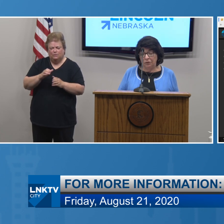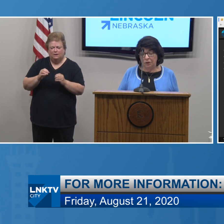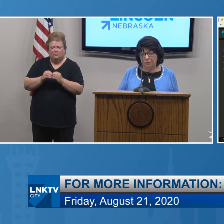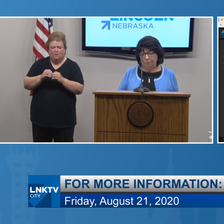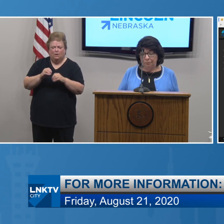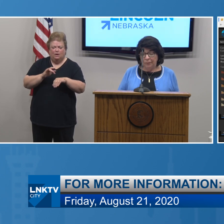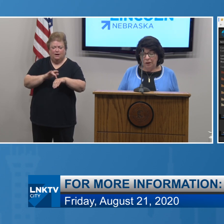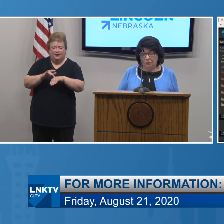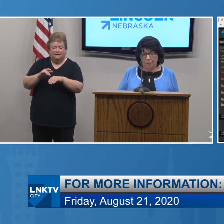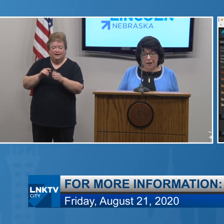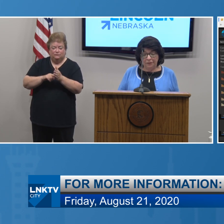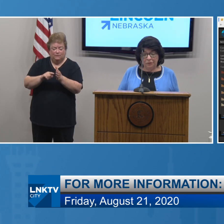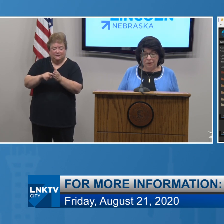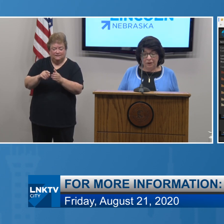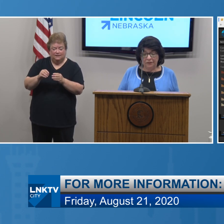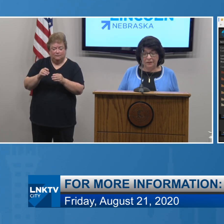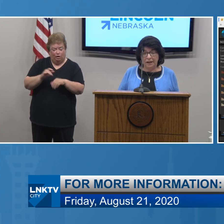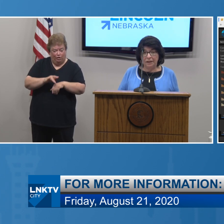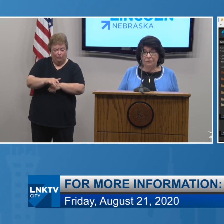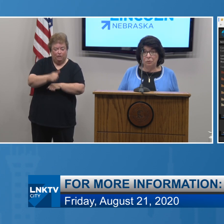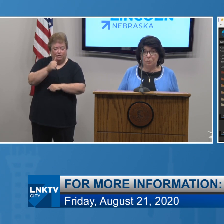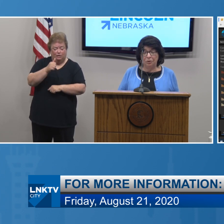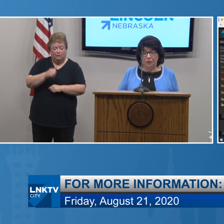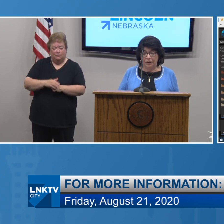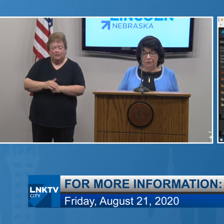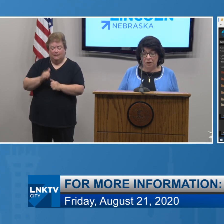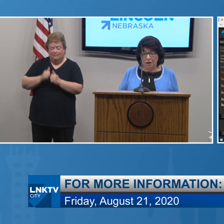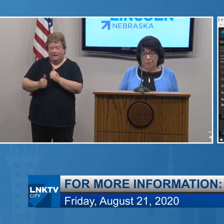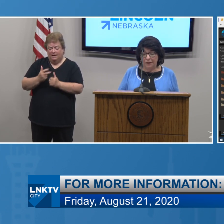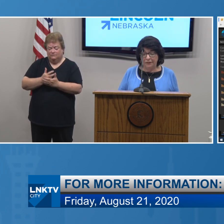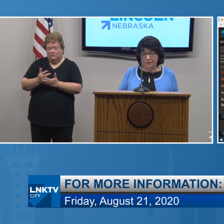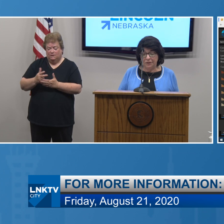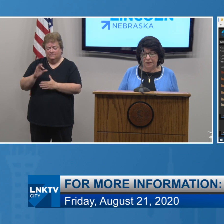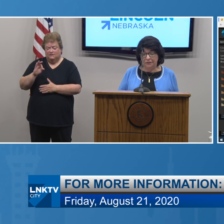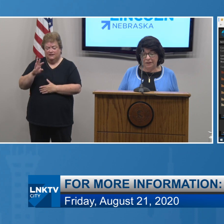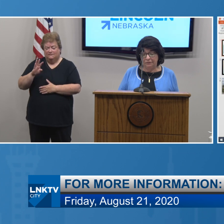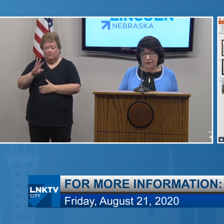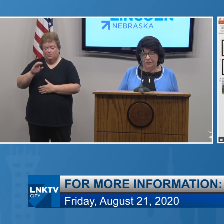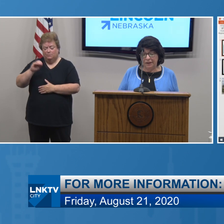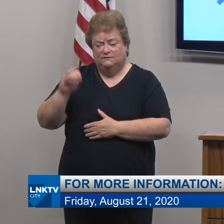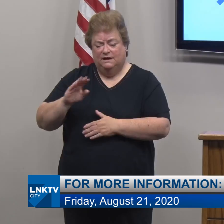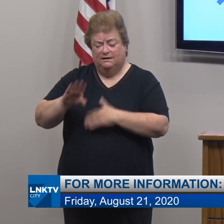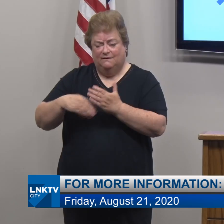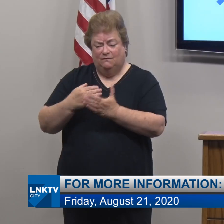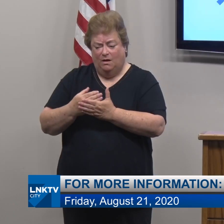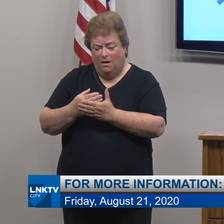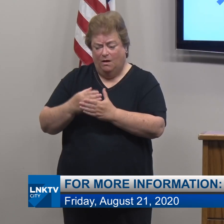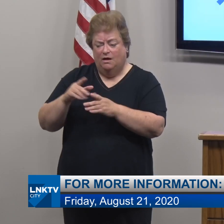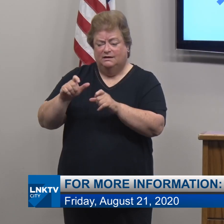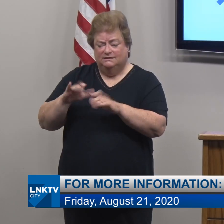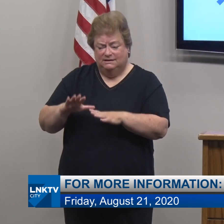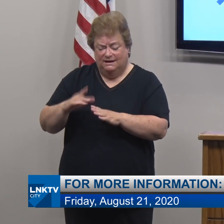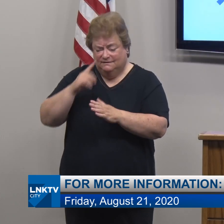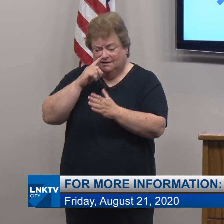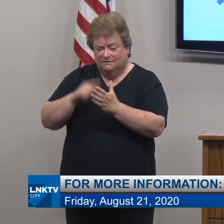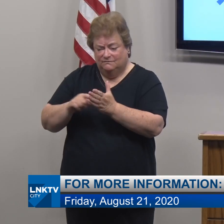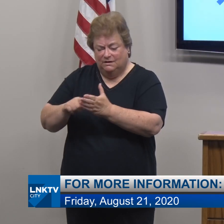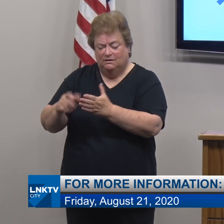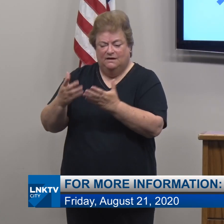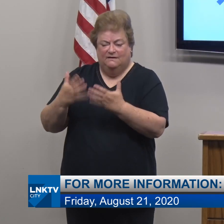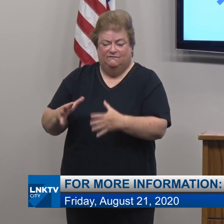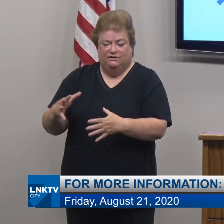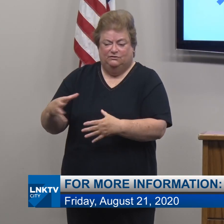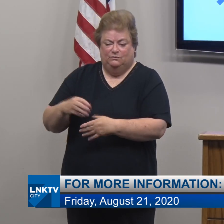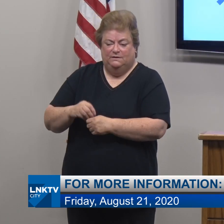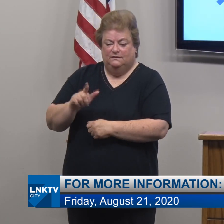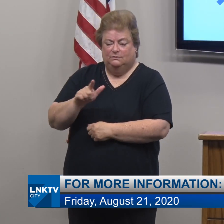even sooner. Over the past 3 weeks, 94% of all positive test investigations were completed within